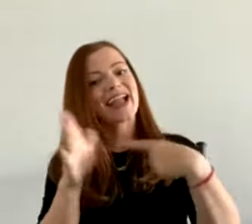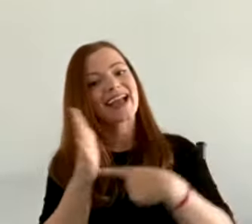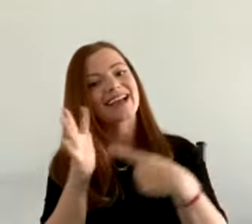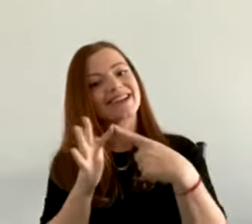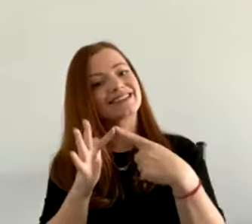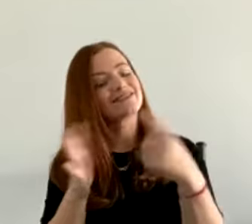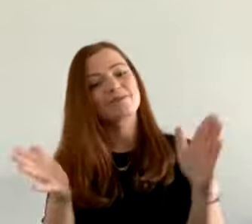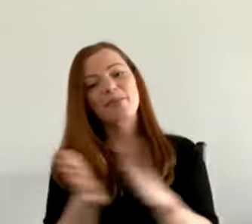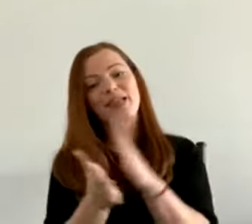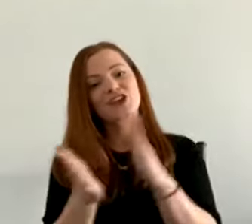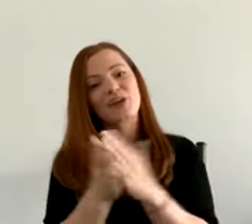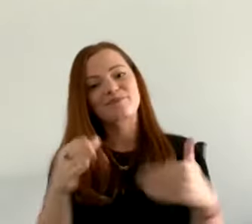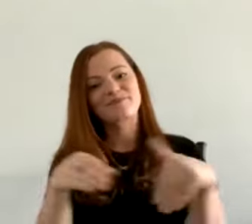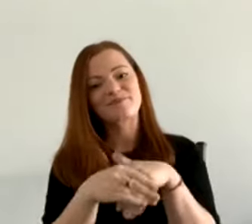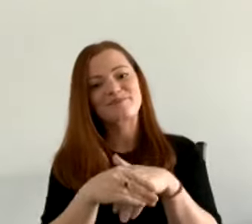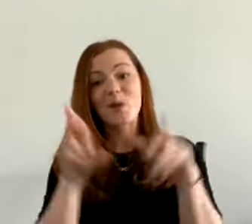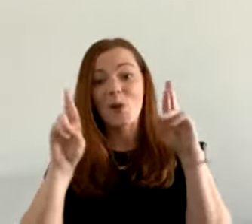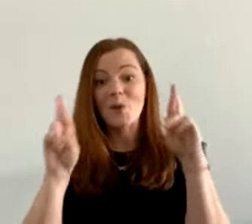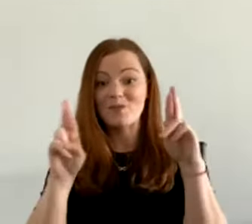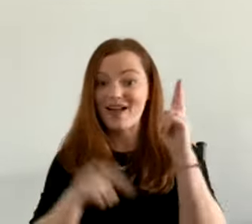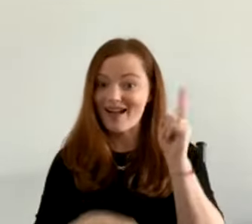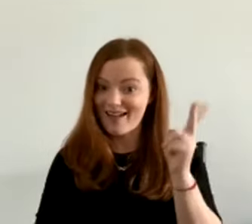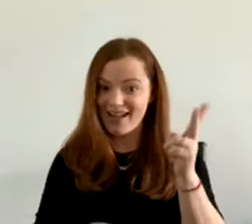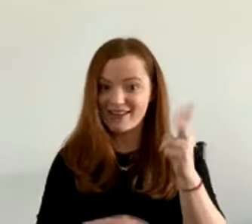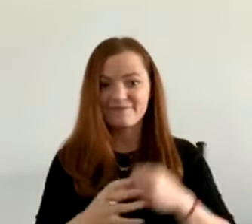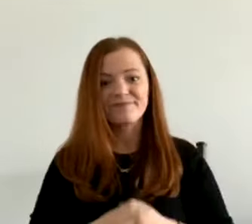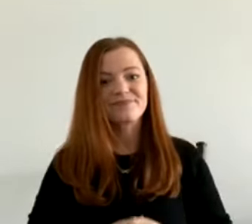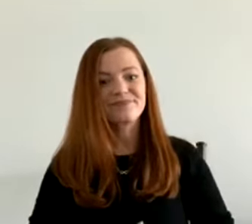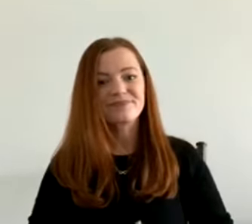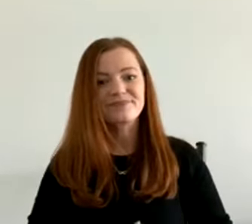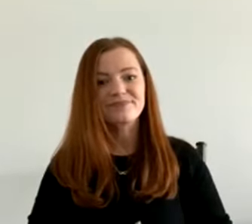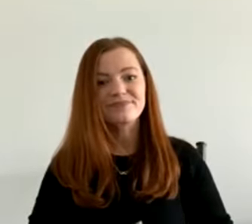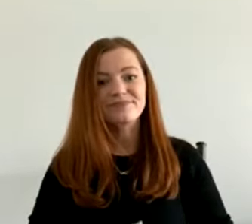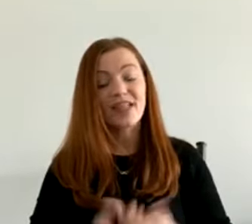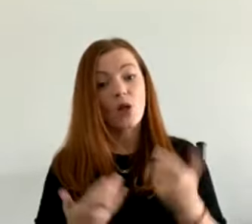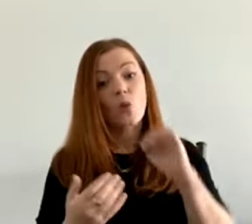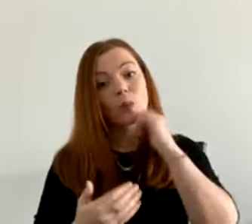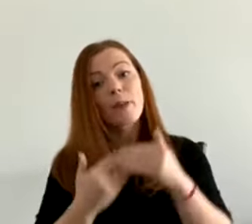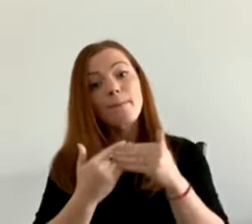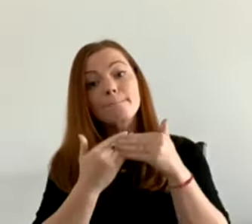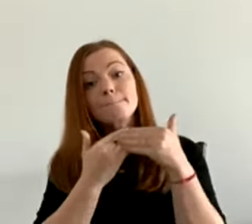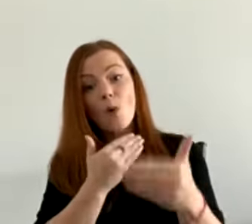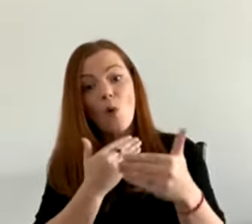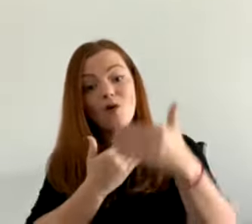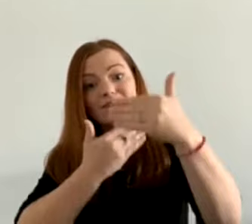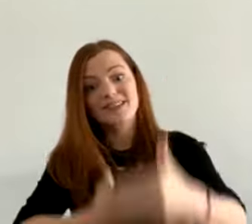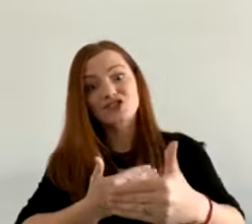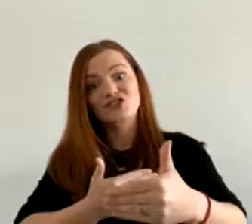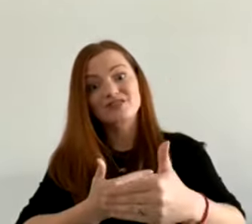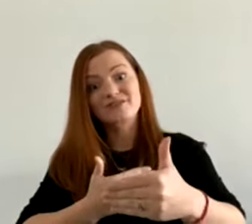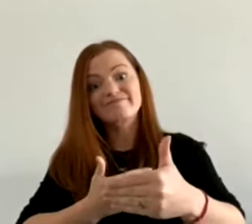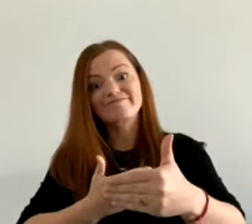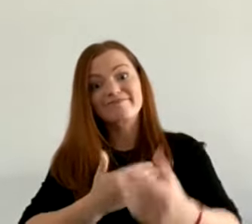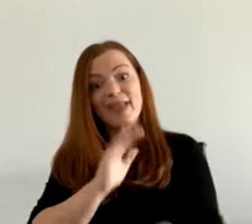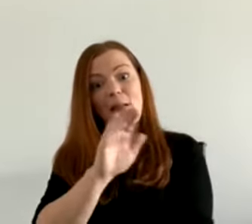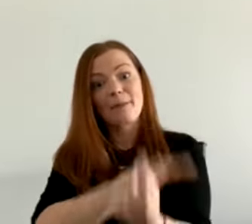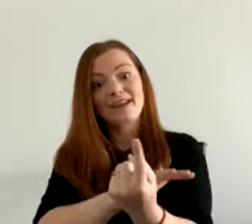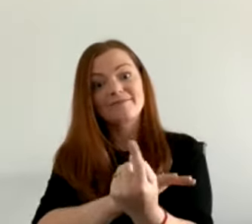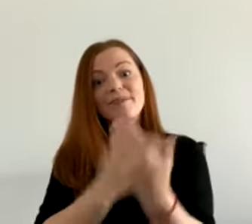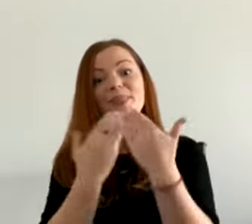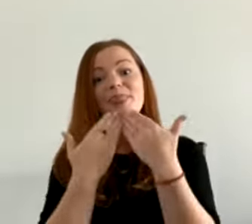on. Sign in. Hopefully we can do this again. And there'll be more Spoken Pencils sessions to come. Join in and thank